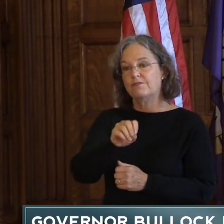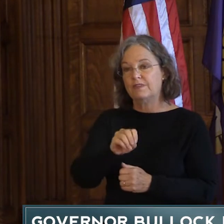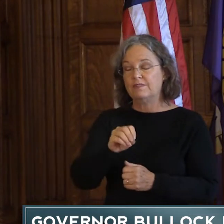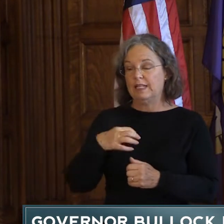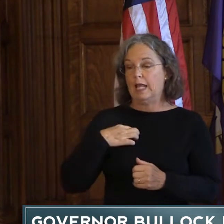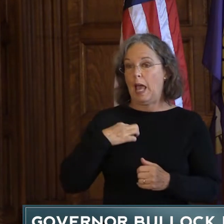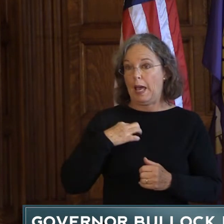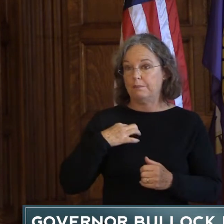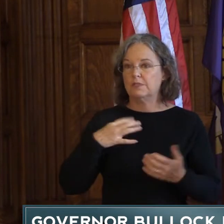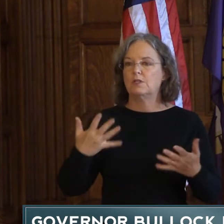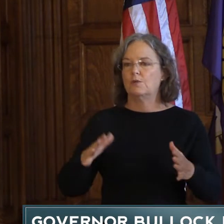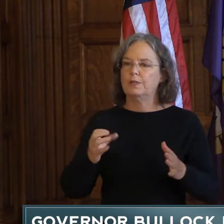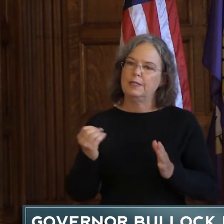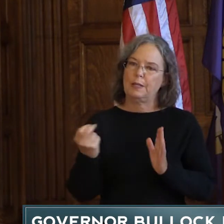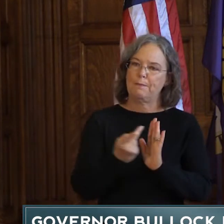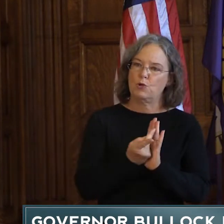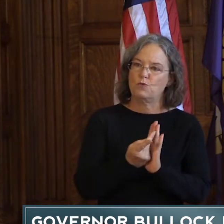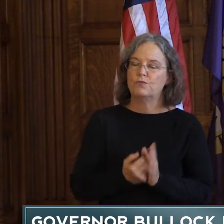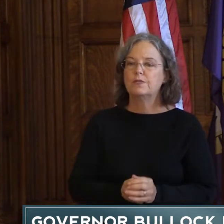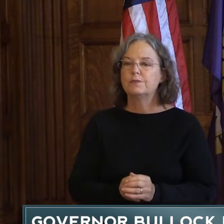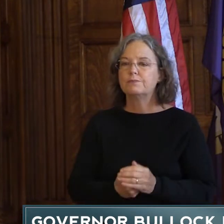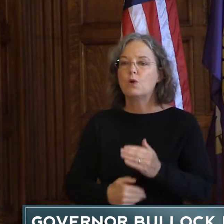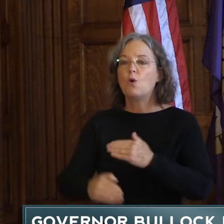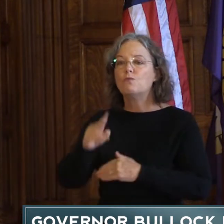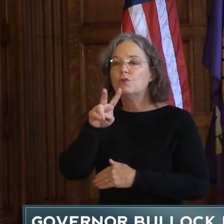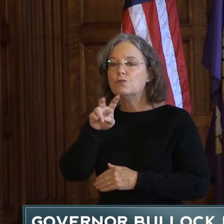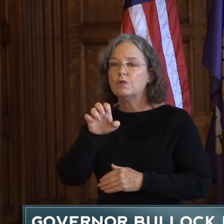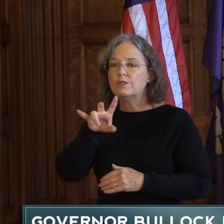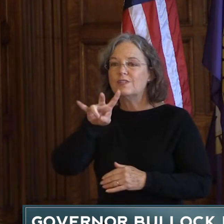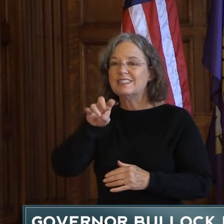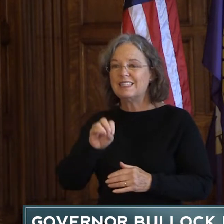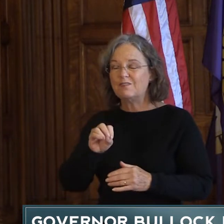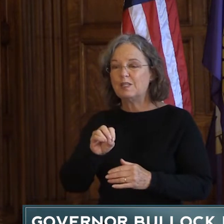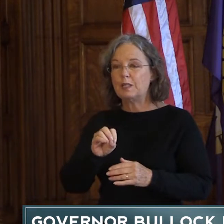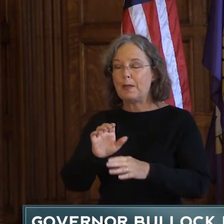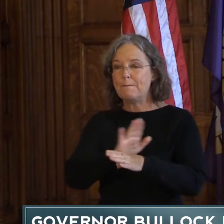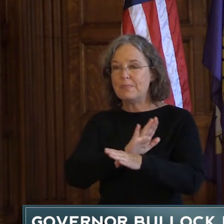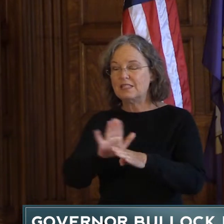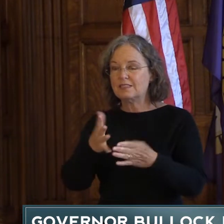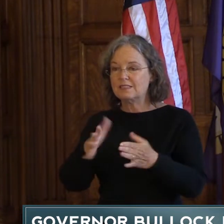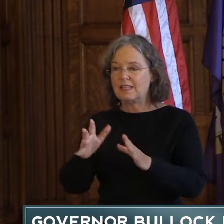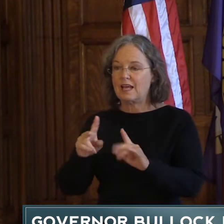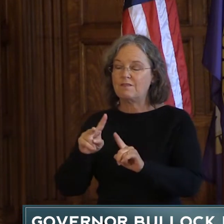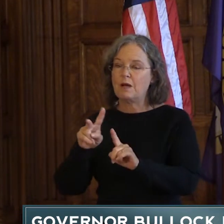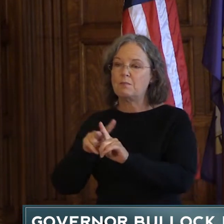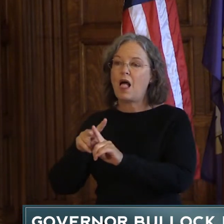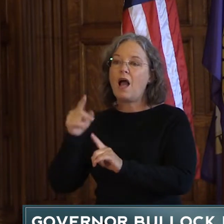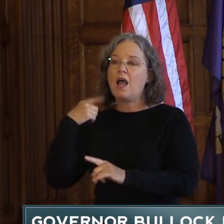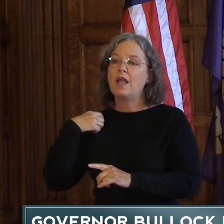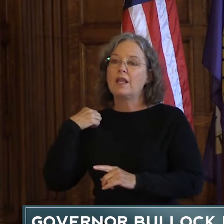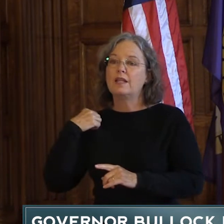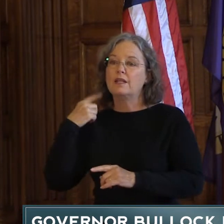approved. Over 270 businesses have applied for the Food and Ag